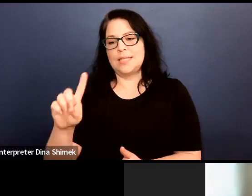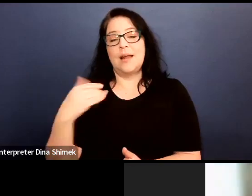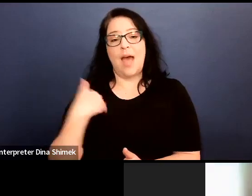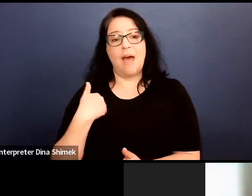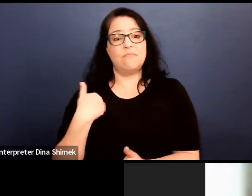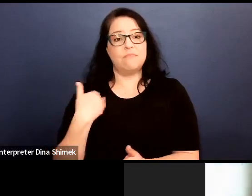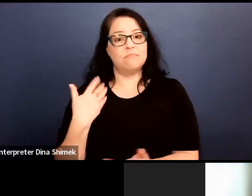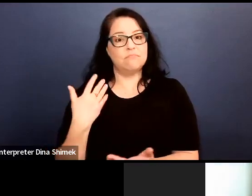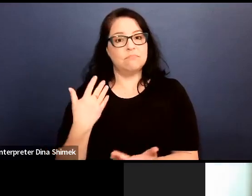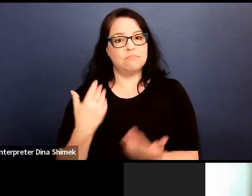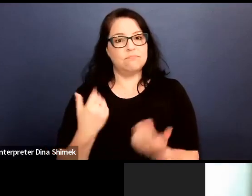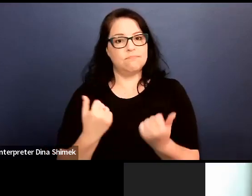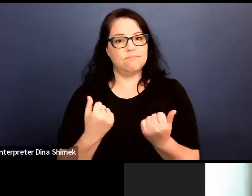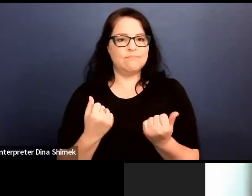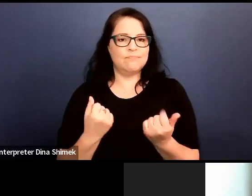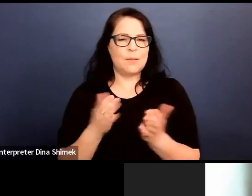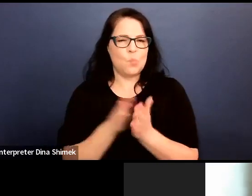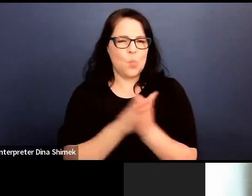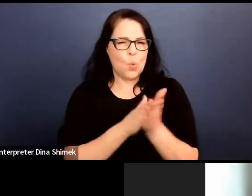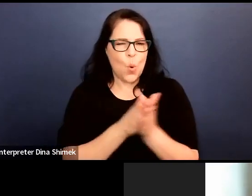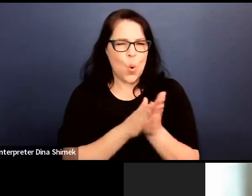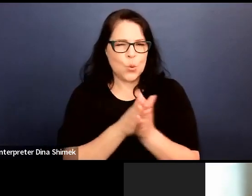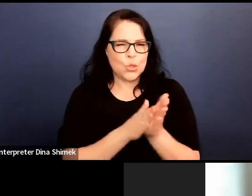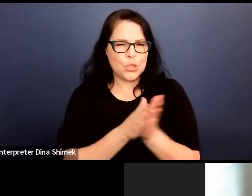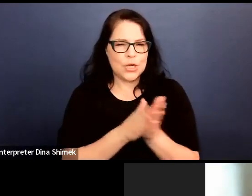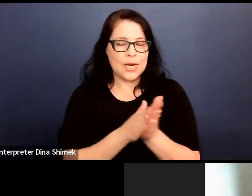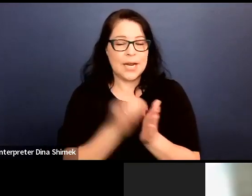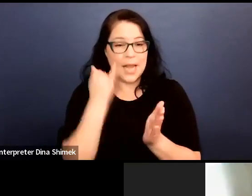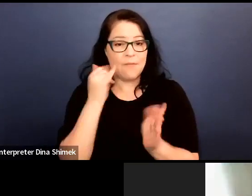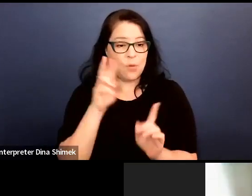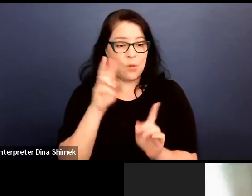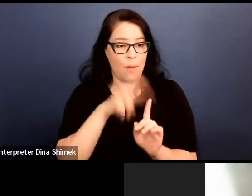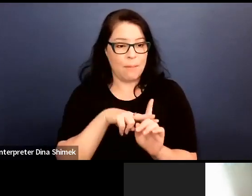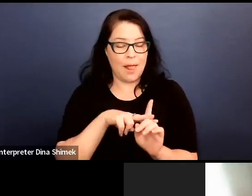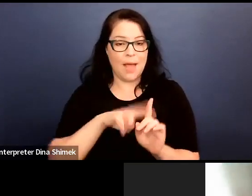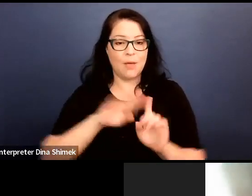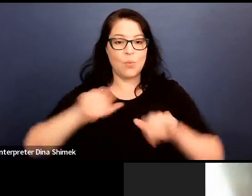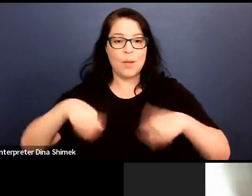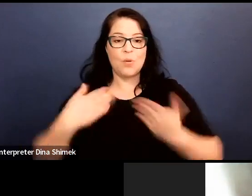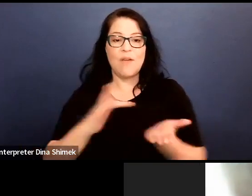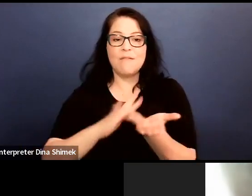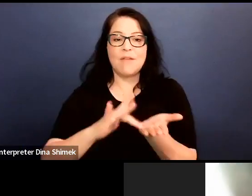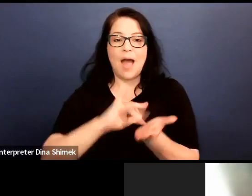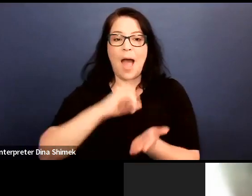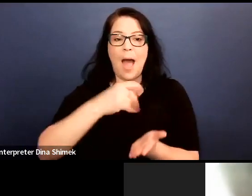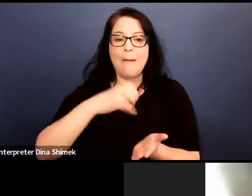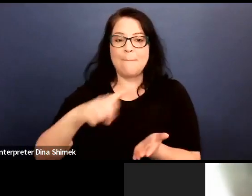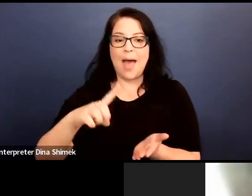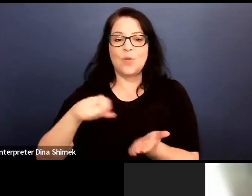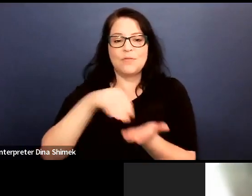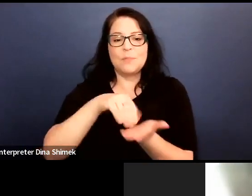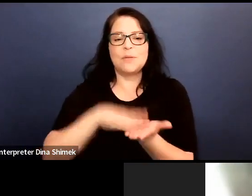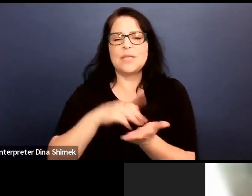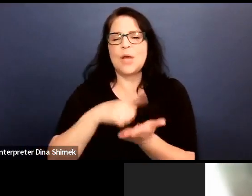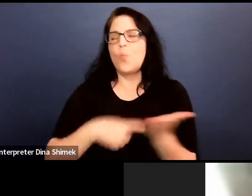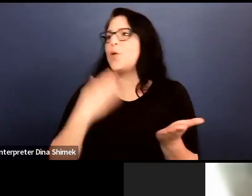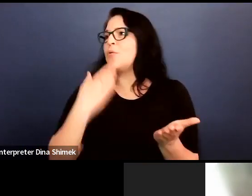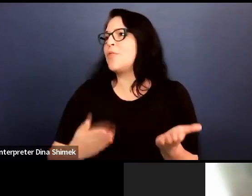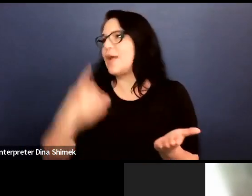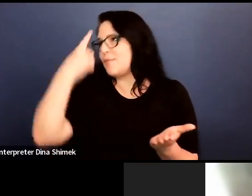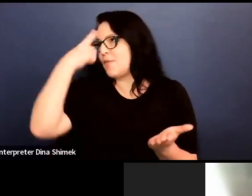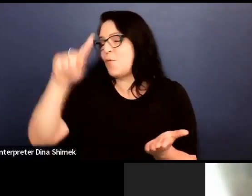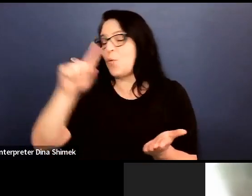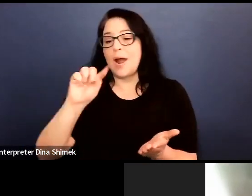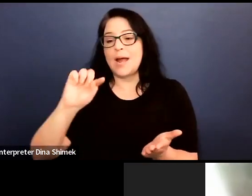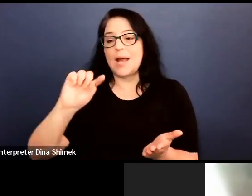or so, where we're giving anybody an iPad. All you got to do is just share with us of what you're thankful for, and tag us in it, and then